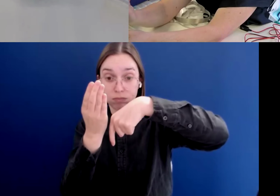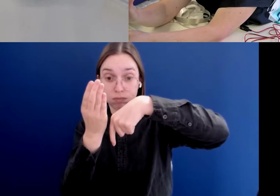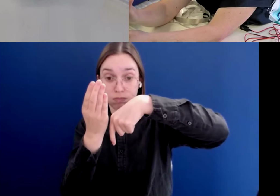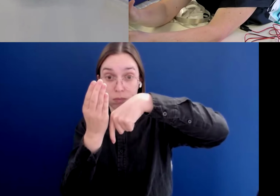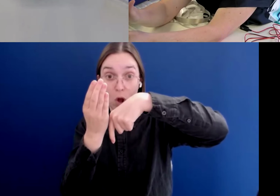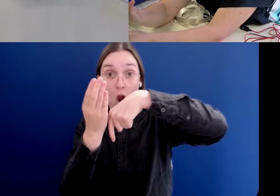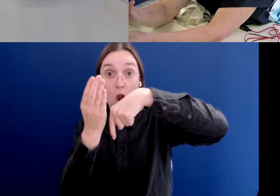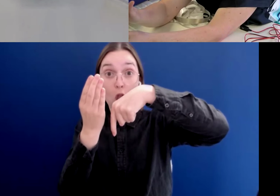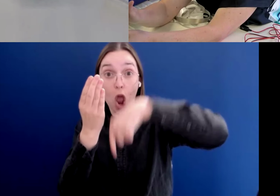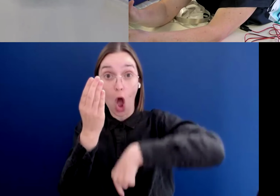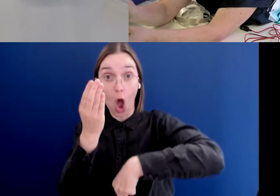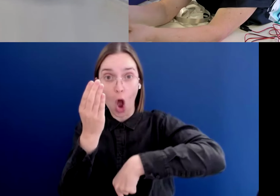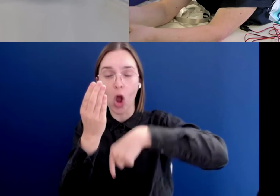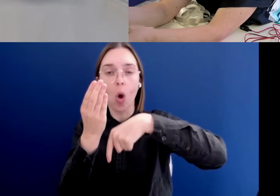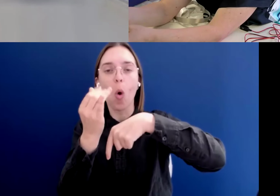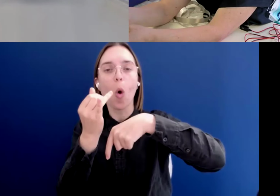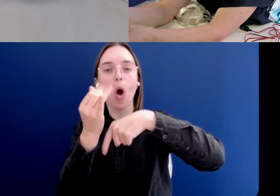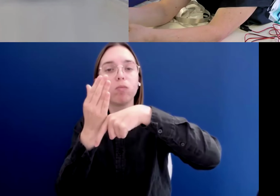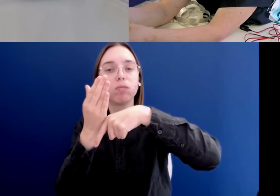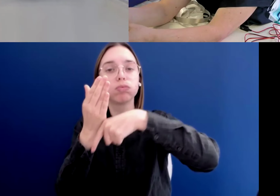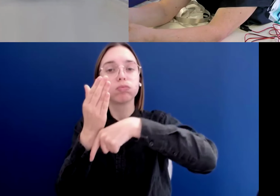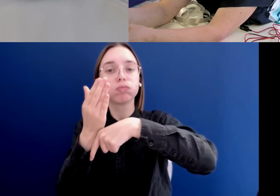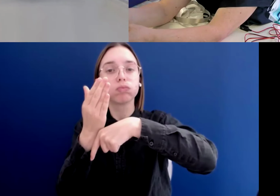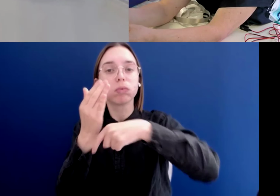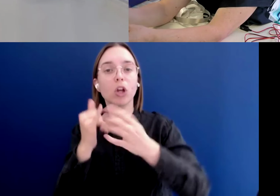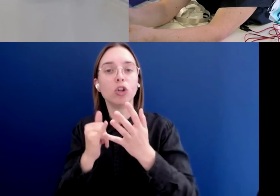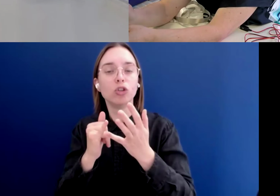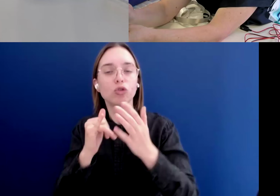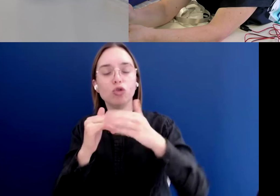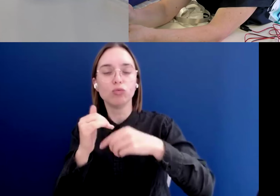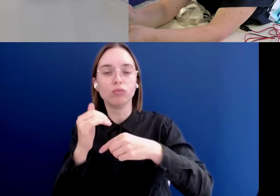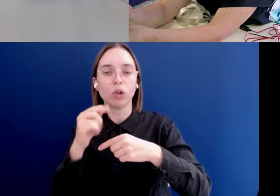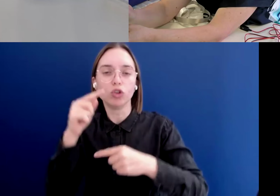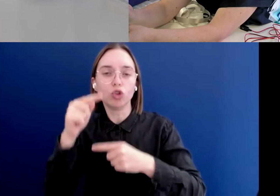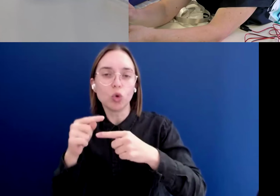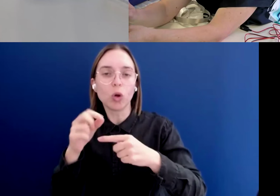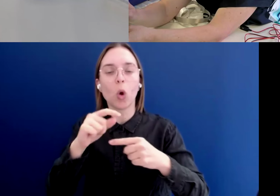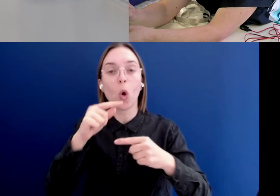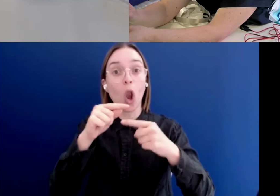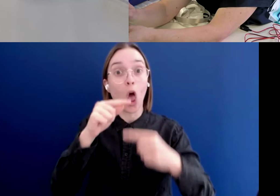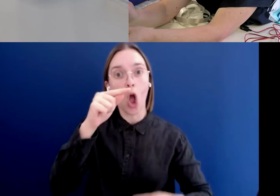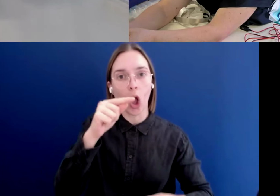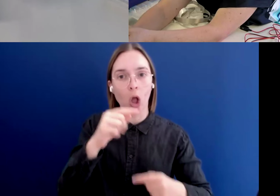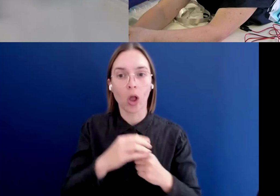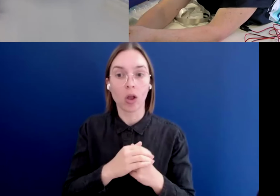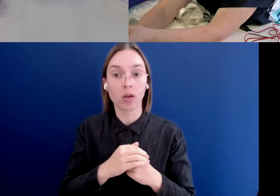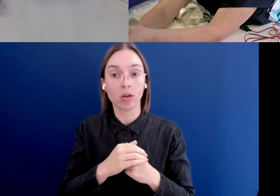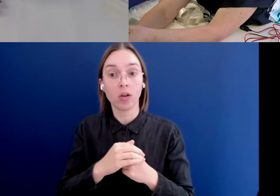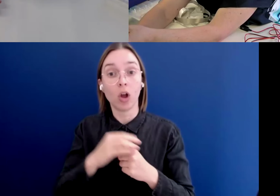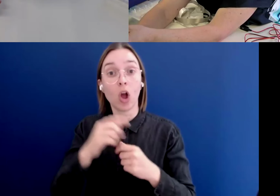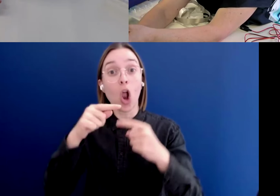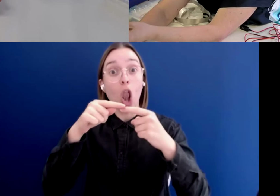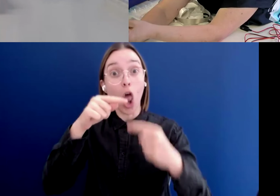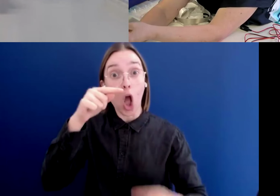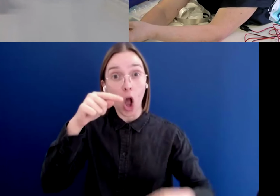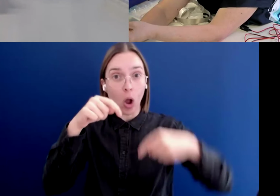long leg and a short leg. The long leg is the positive side. The short leg is the negative